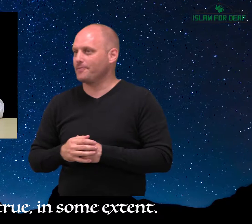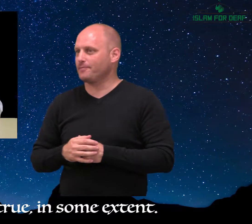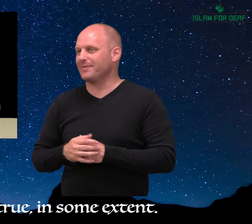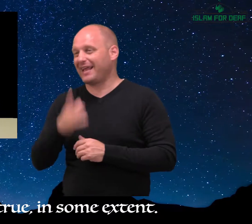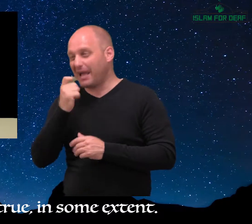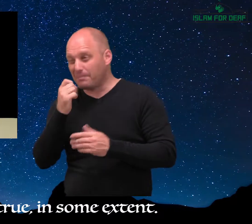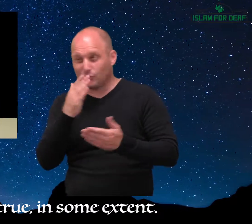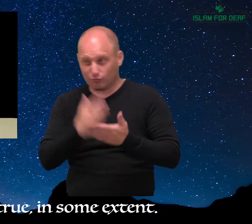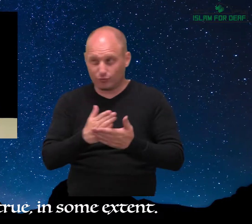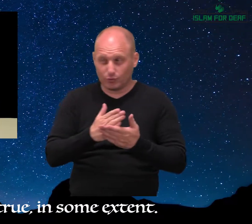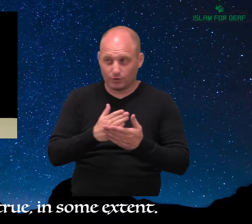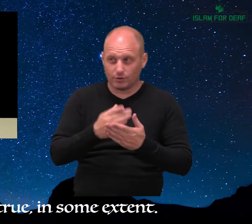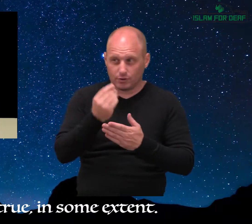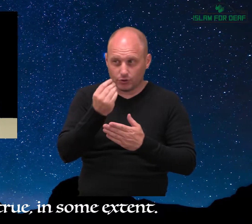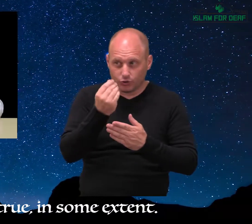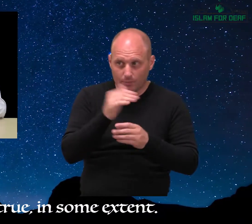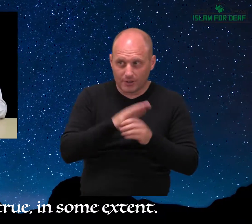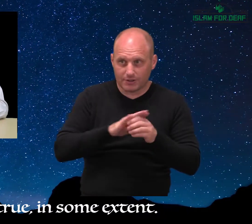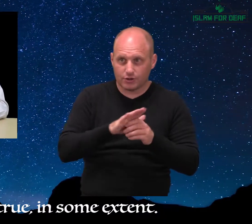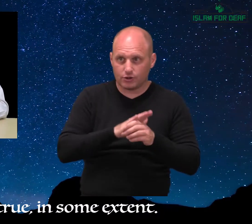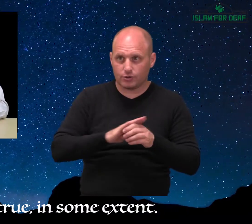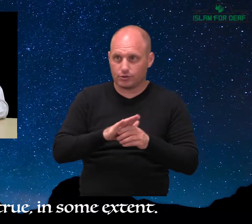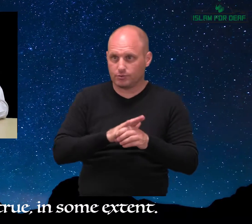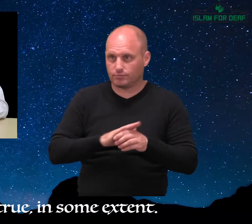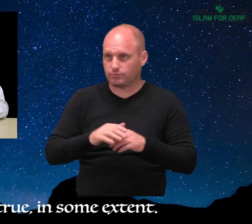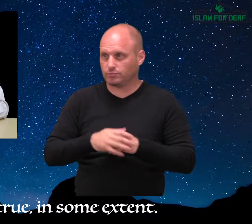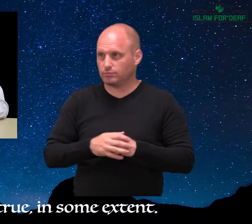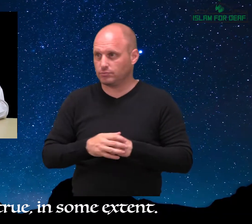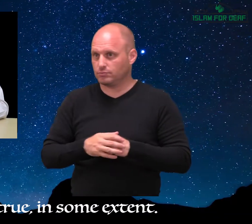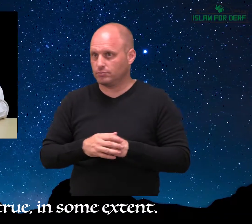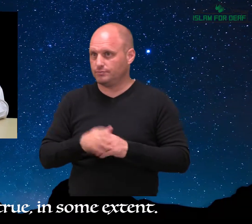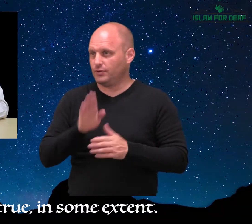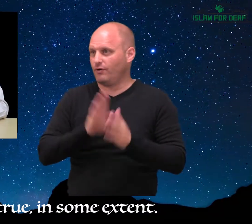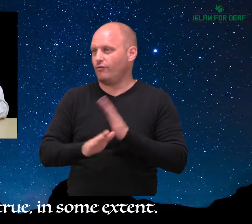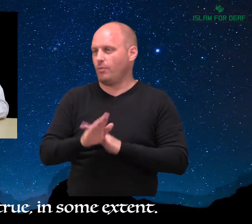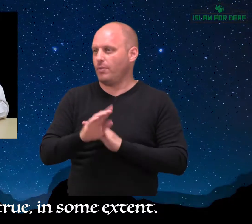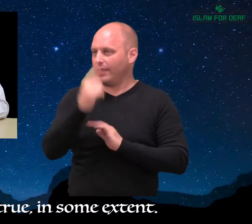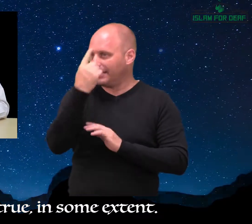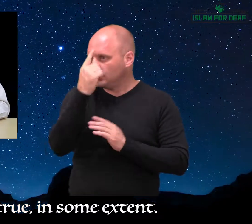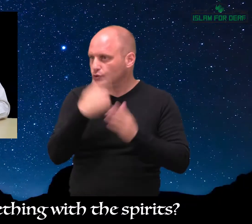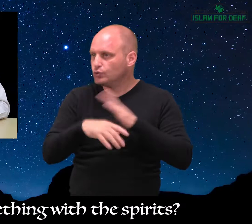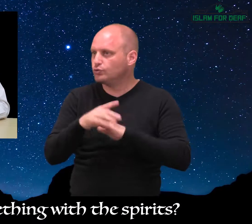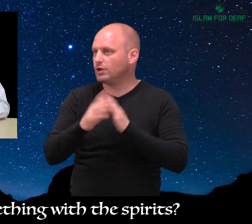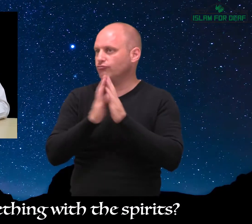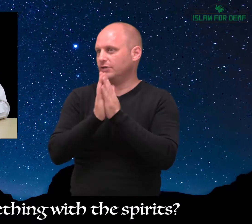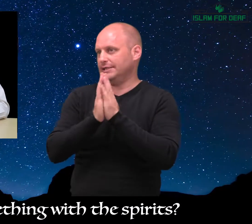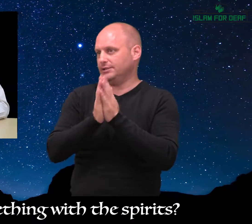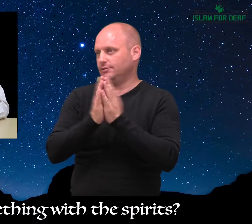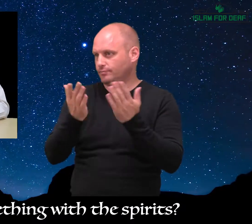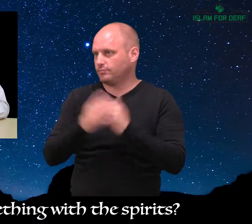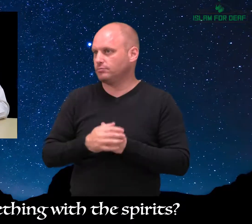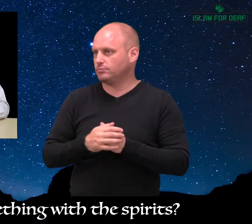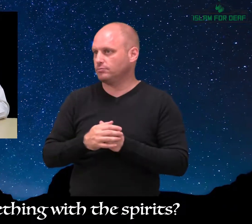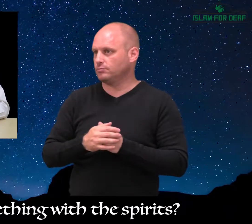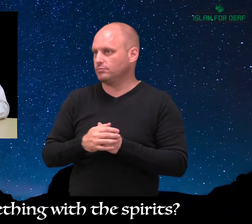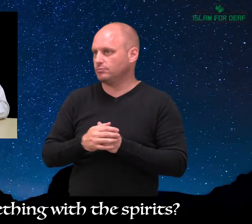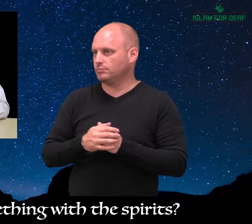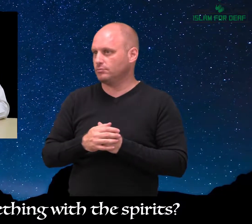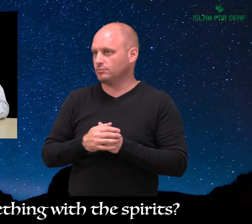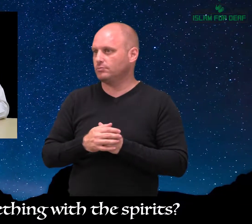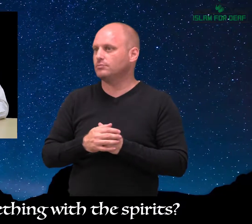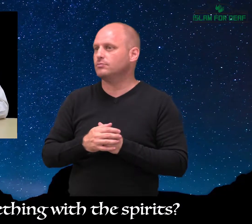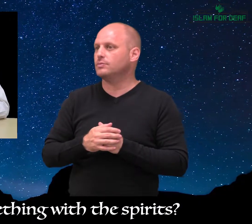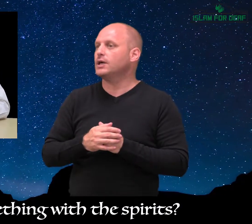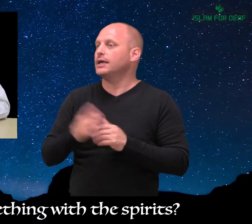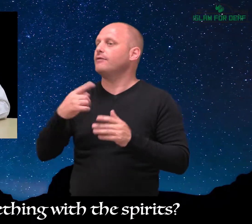can be true in some extent. But it's part of the Hindu karma and it's from the Hindu religion. Okay. It's to